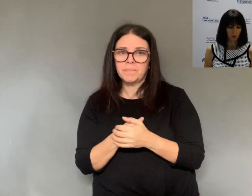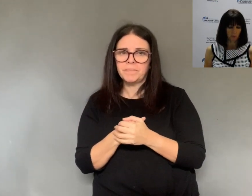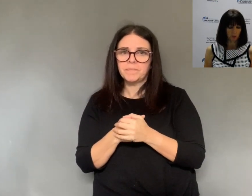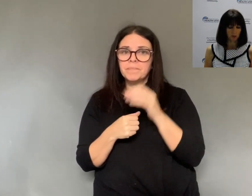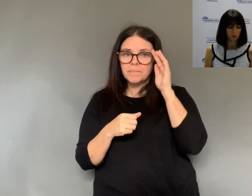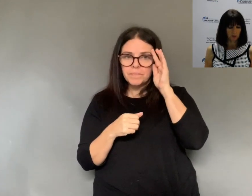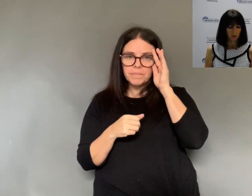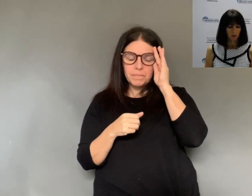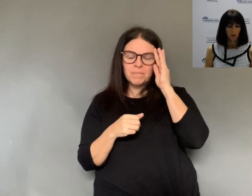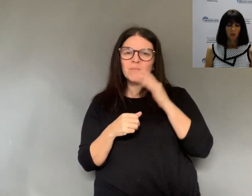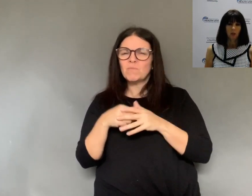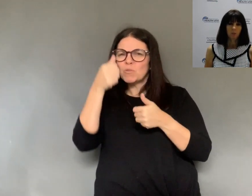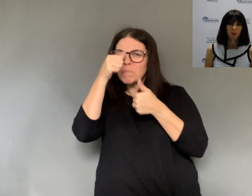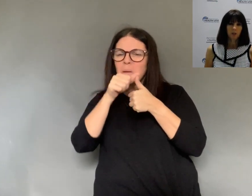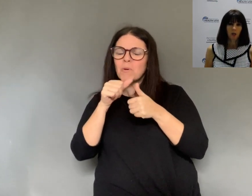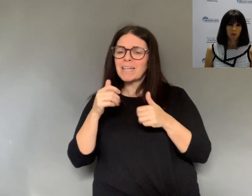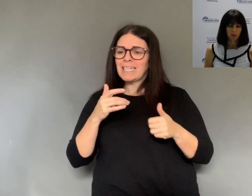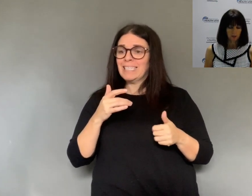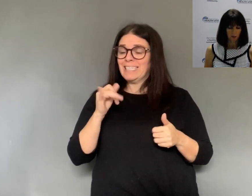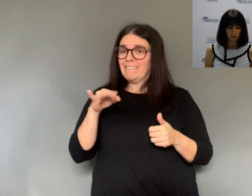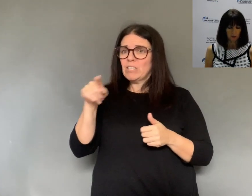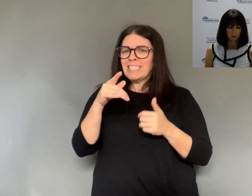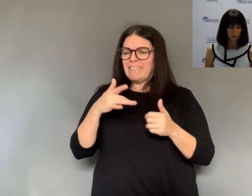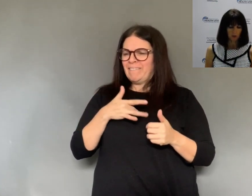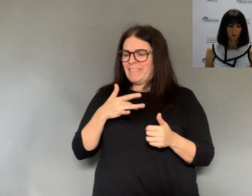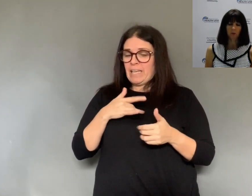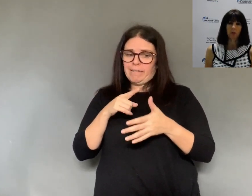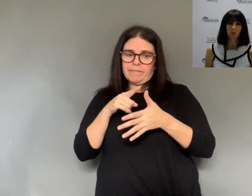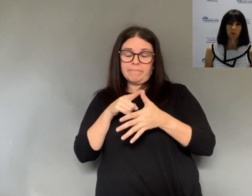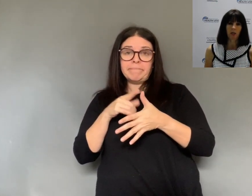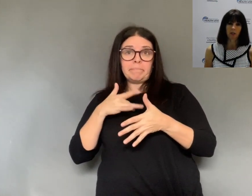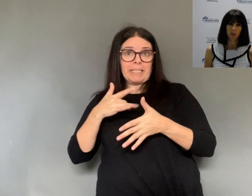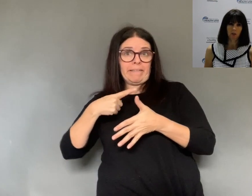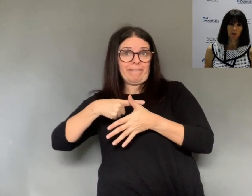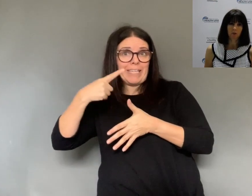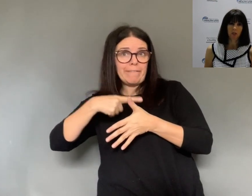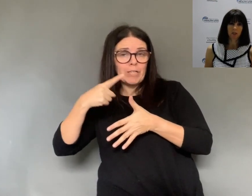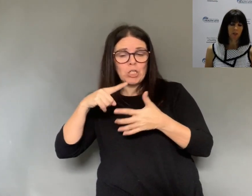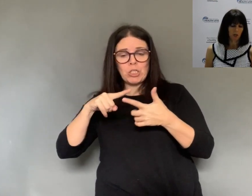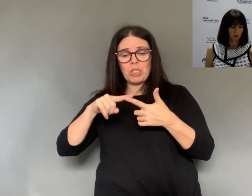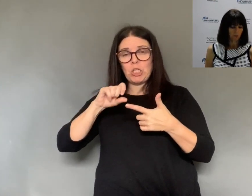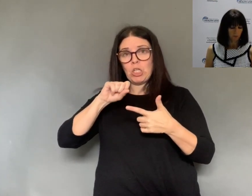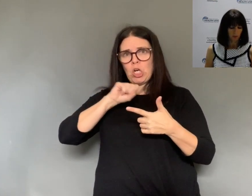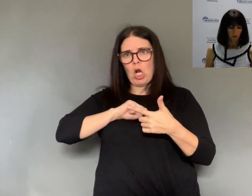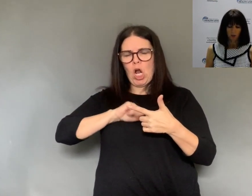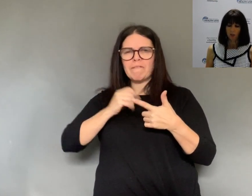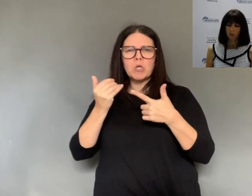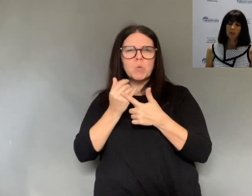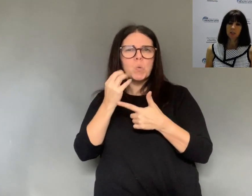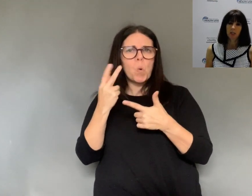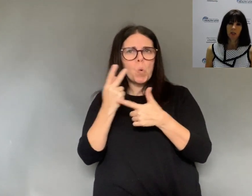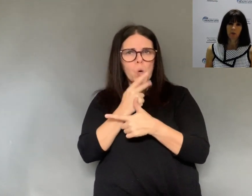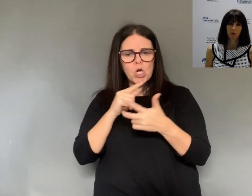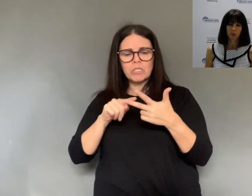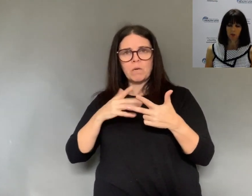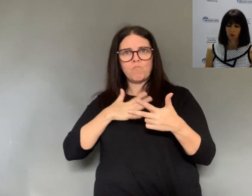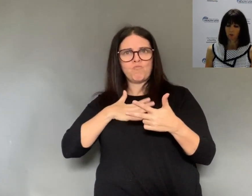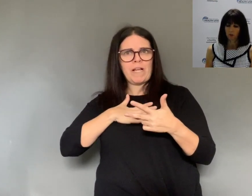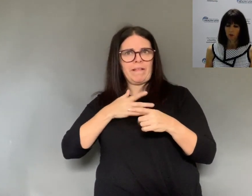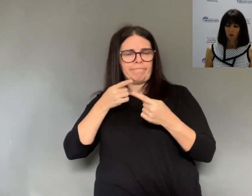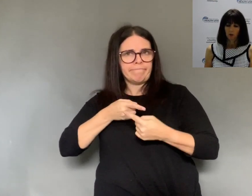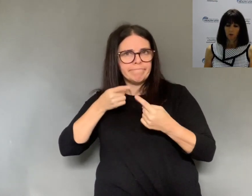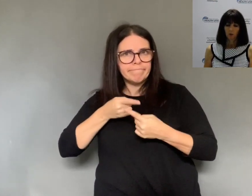several options. Complete the online self-assessment tool available at ontario.ca, contact Telehealth